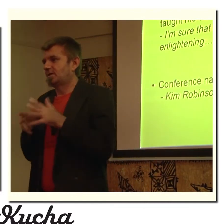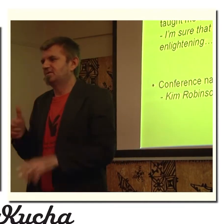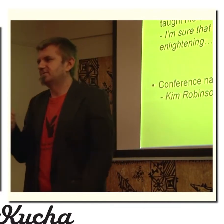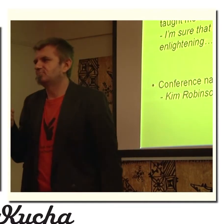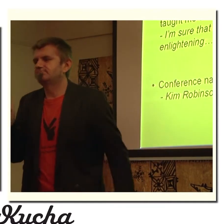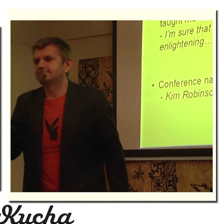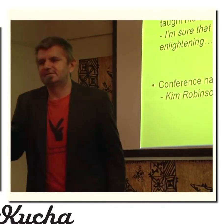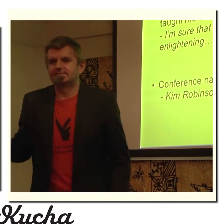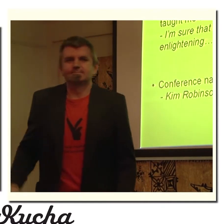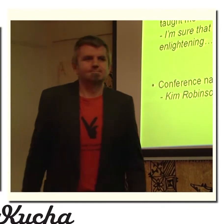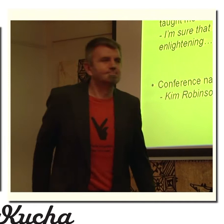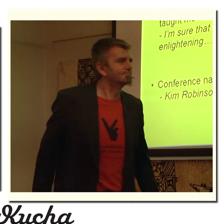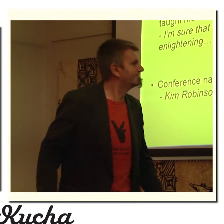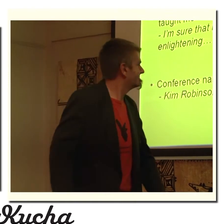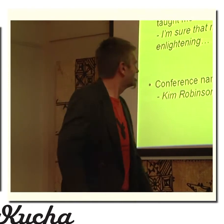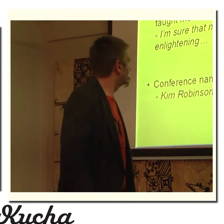You know,